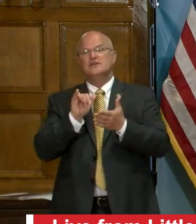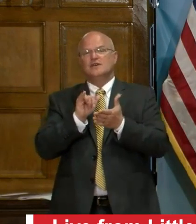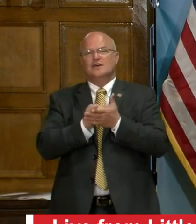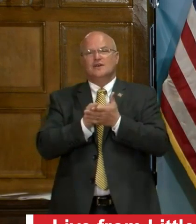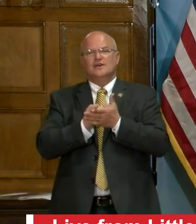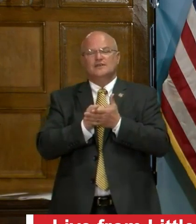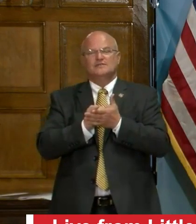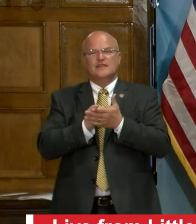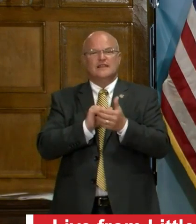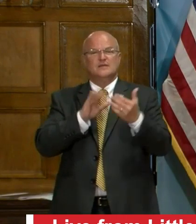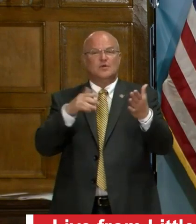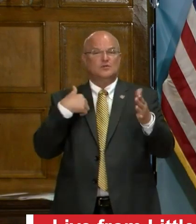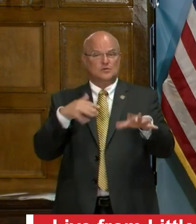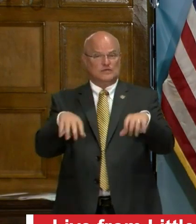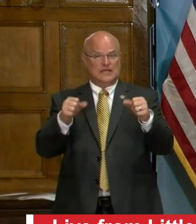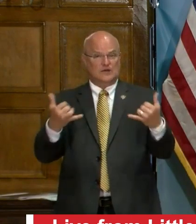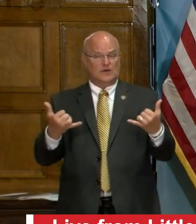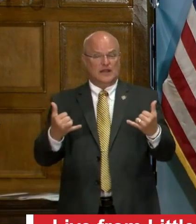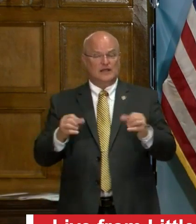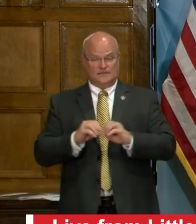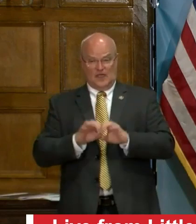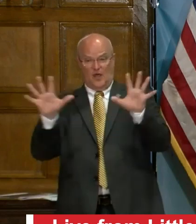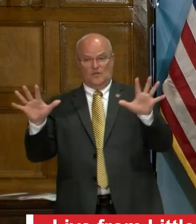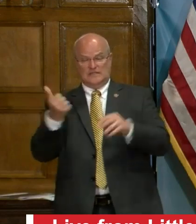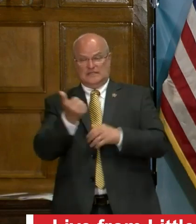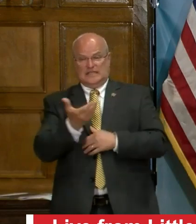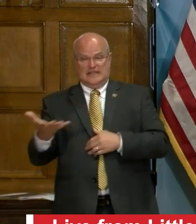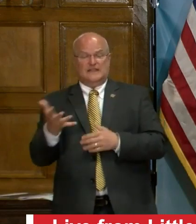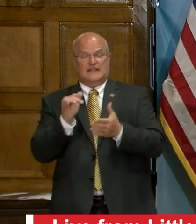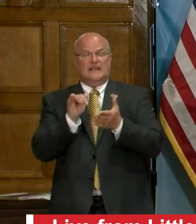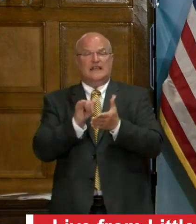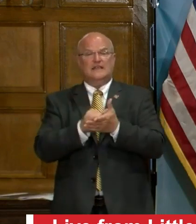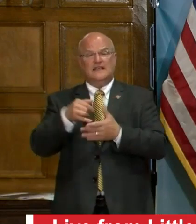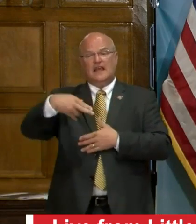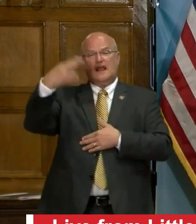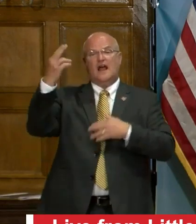the approach that we're taking. Obviously, anything that